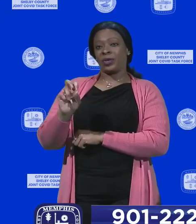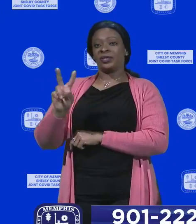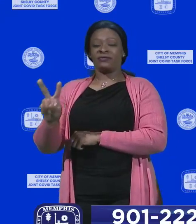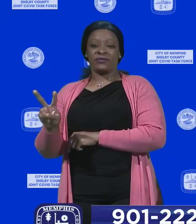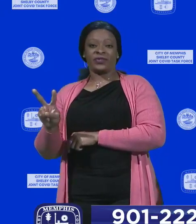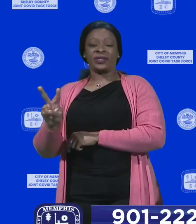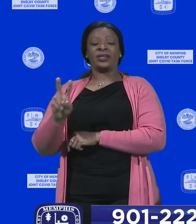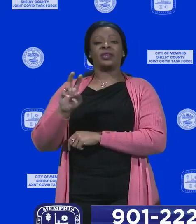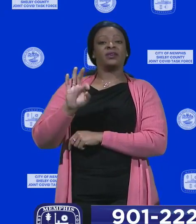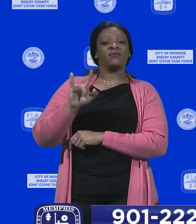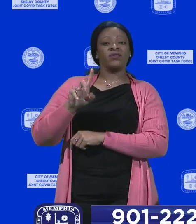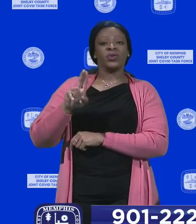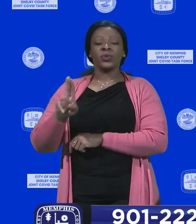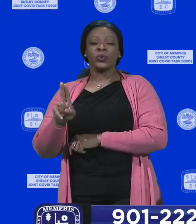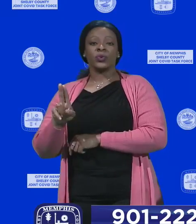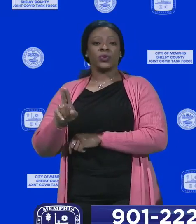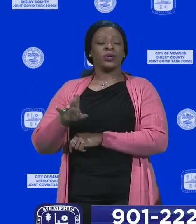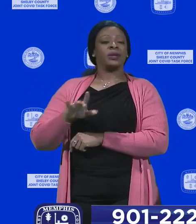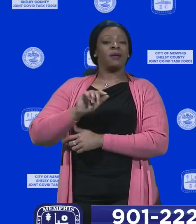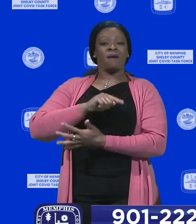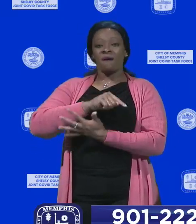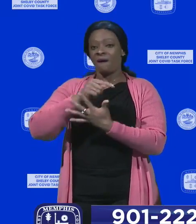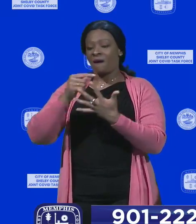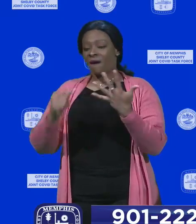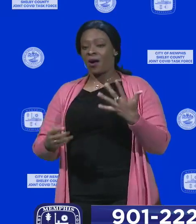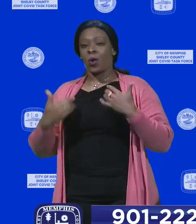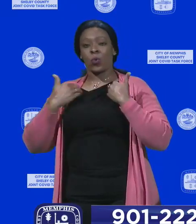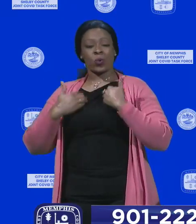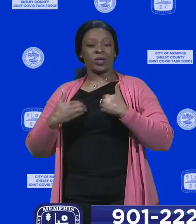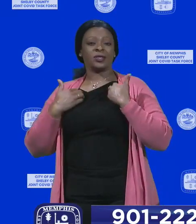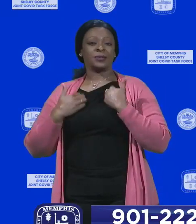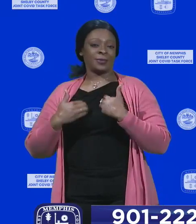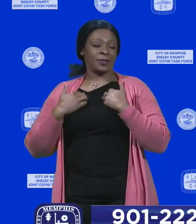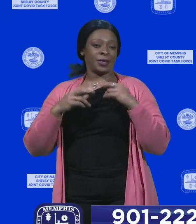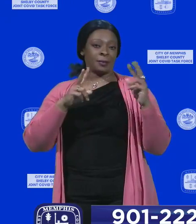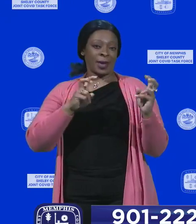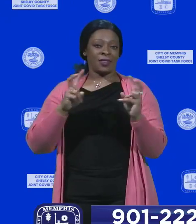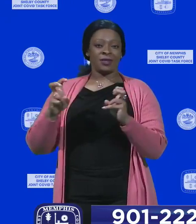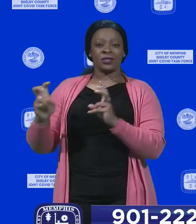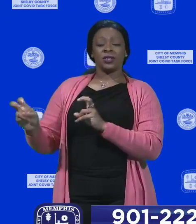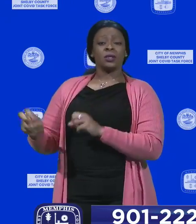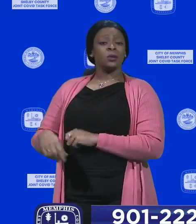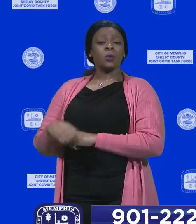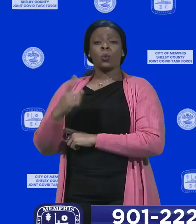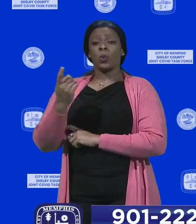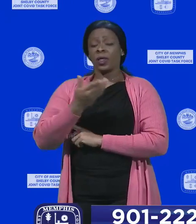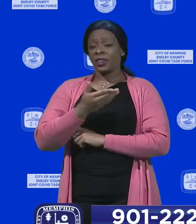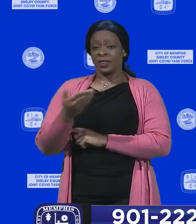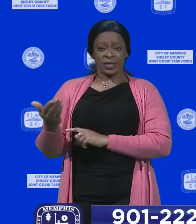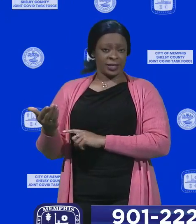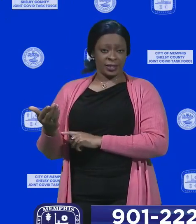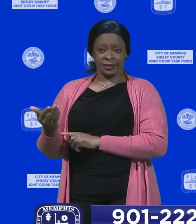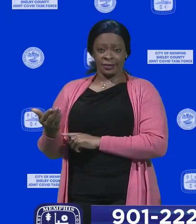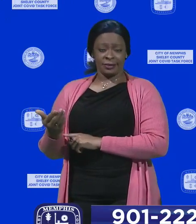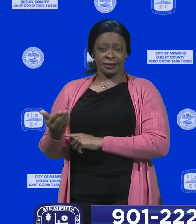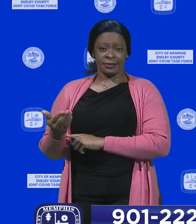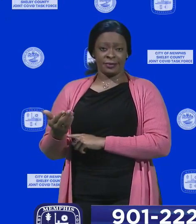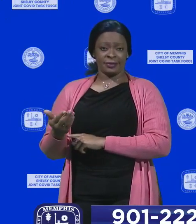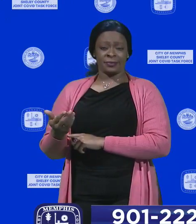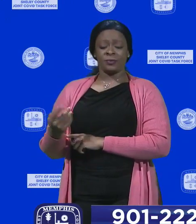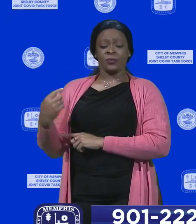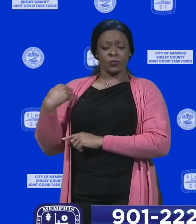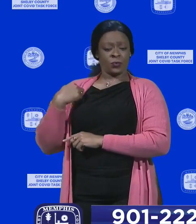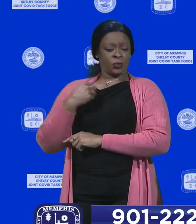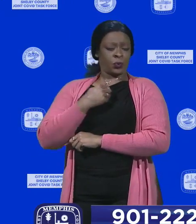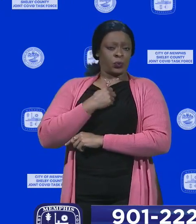of influenza and parainfluenza, and all the other respiratory pathogens. So one of the things that that